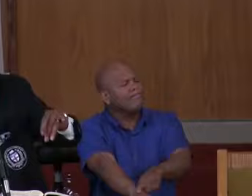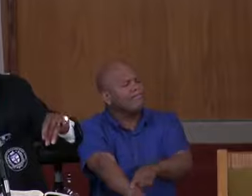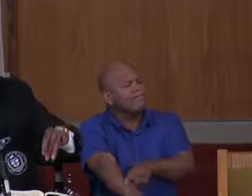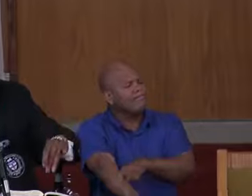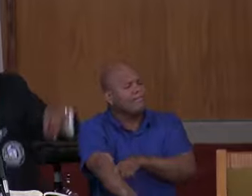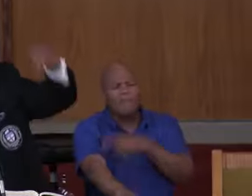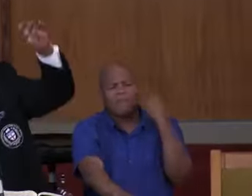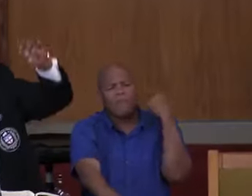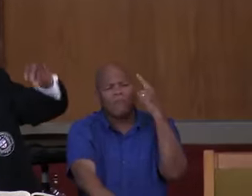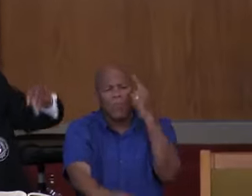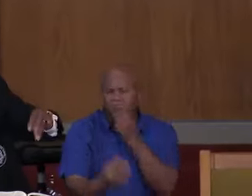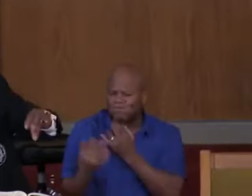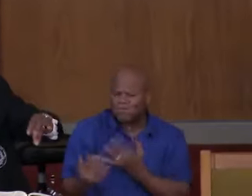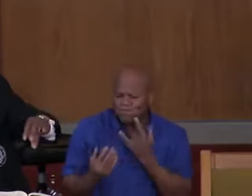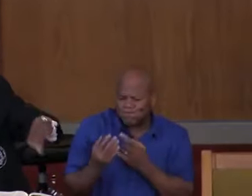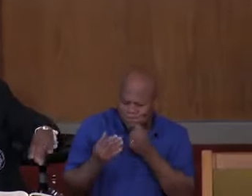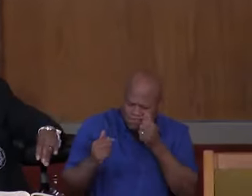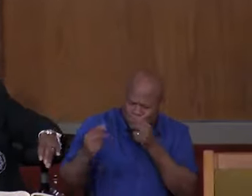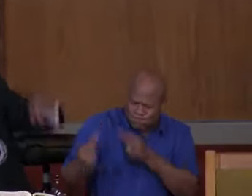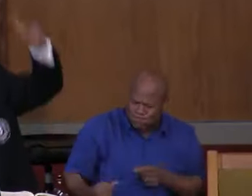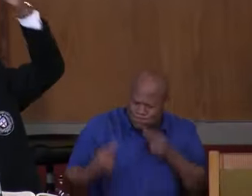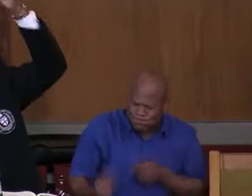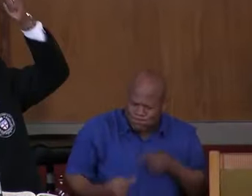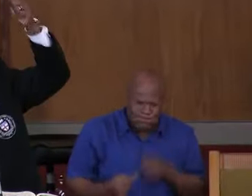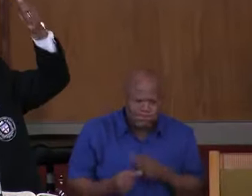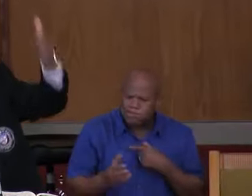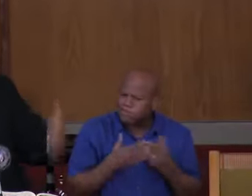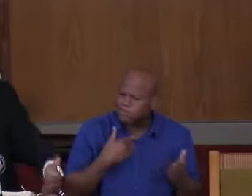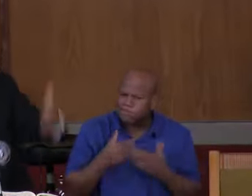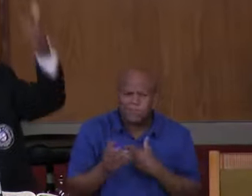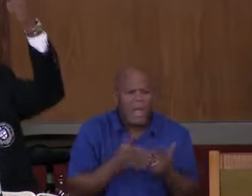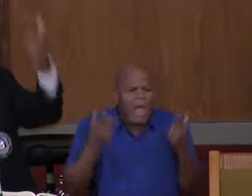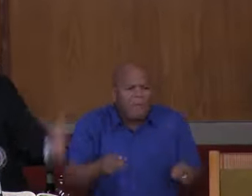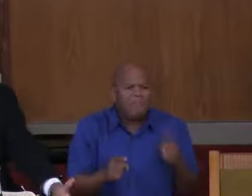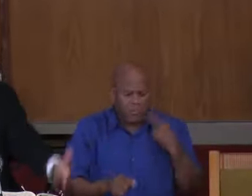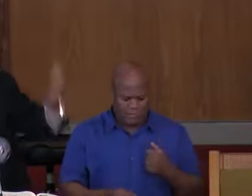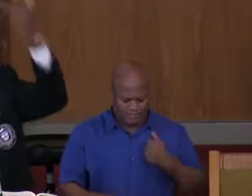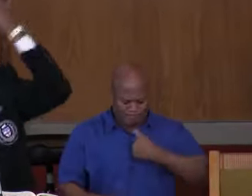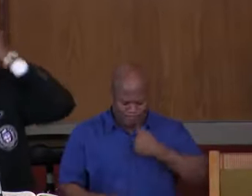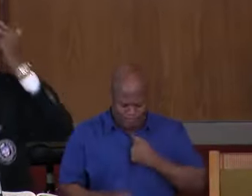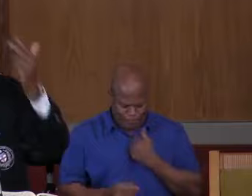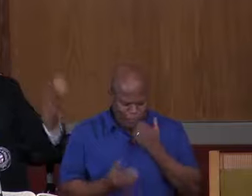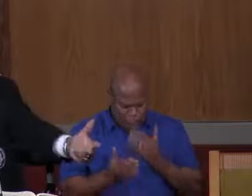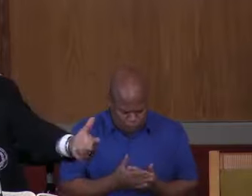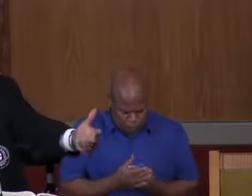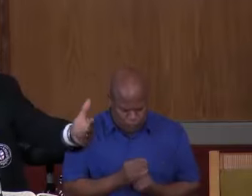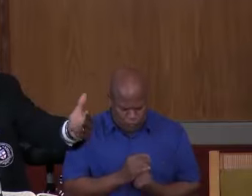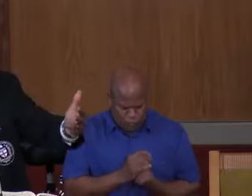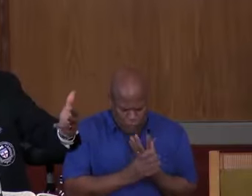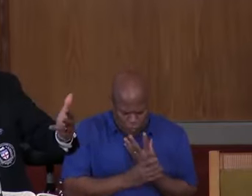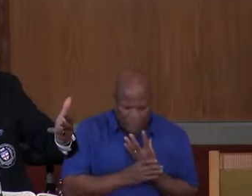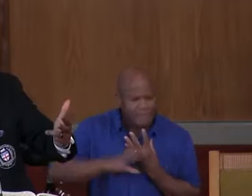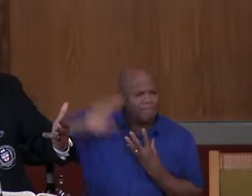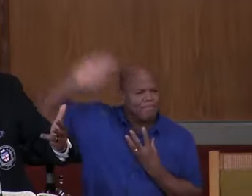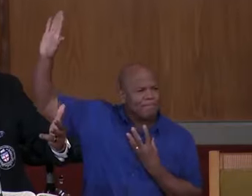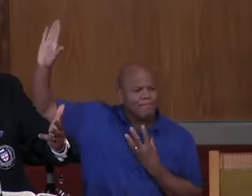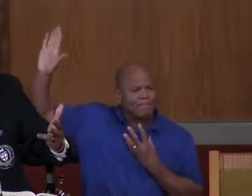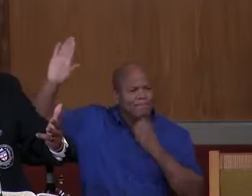you have to wait through, no matter what you have to wait on, it's going to work for your good, for your growth, and God's glory.